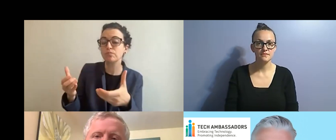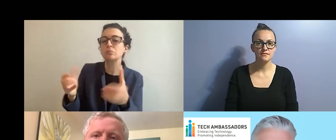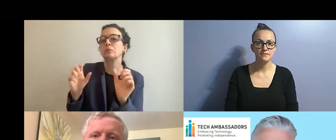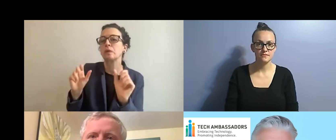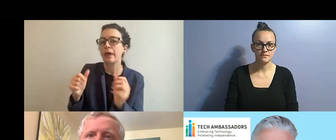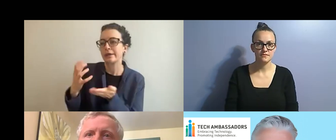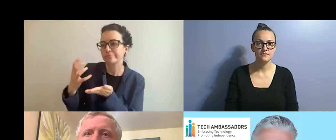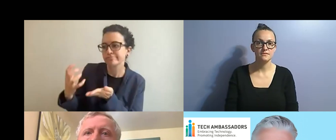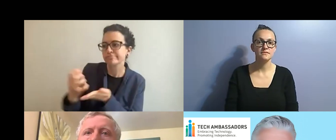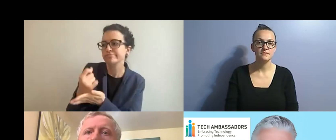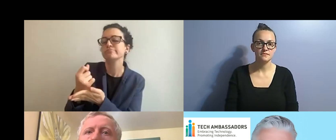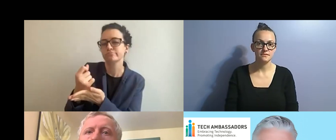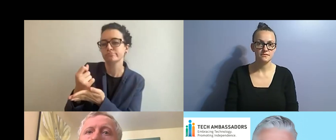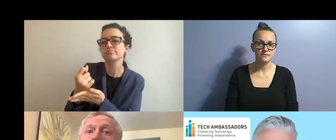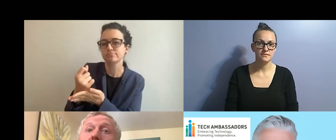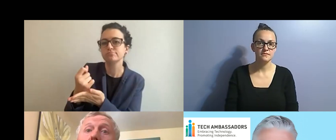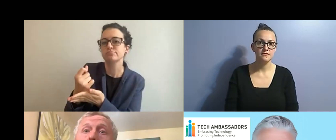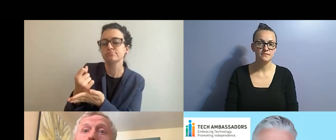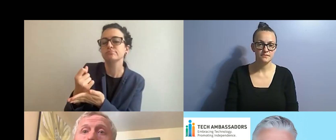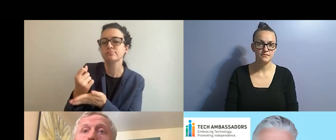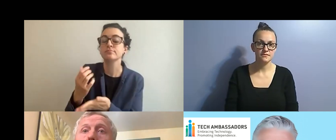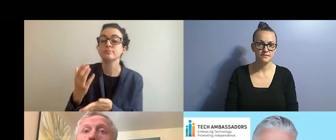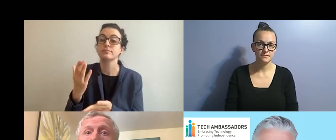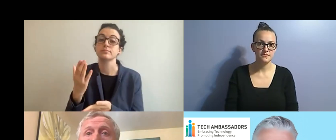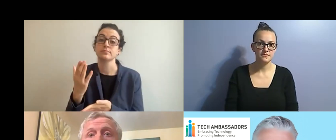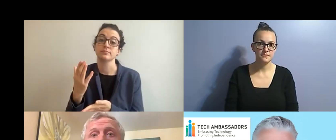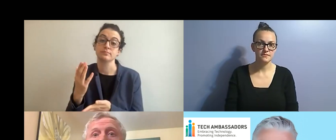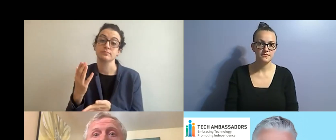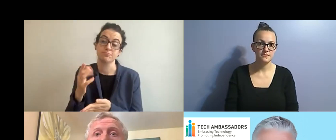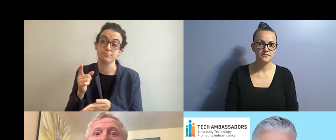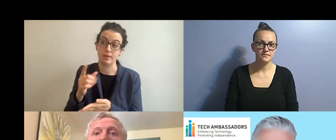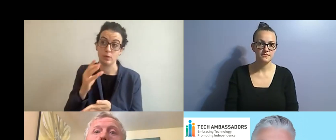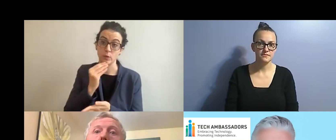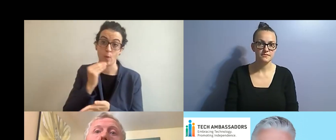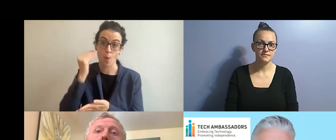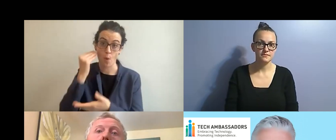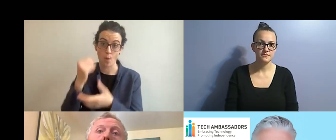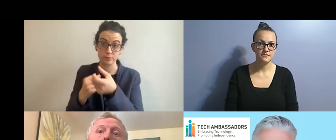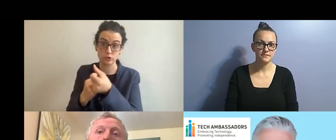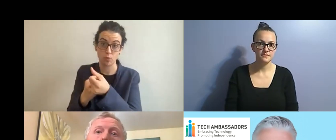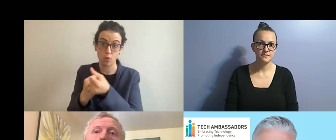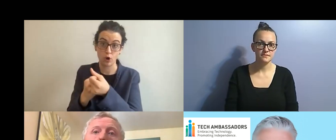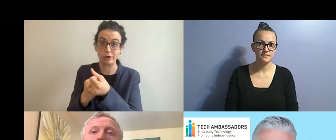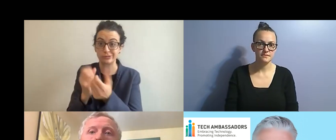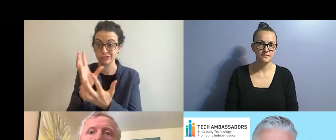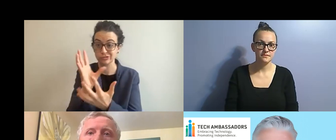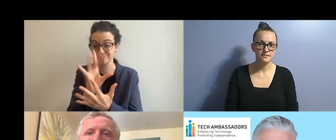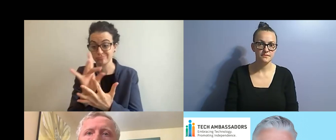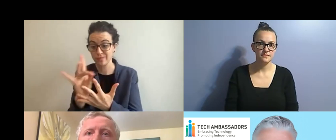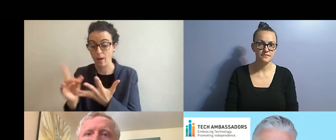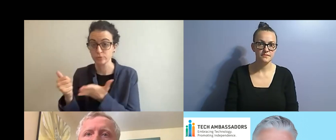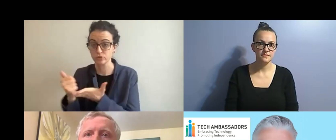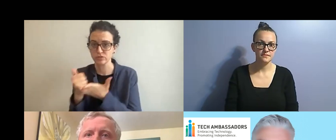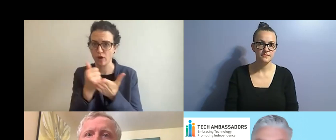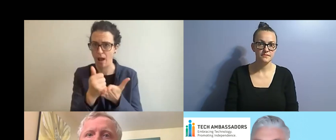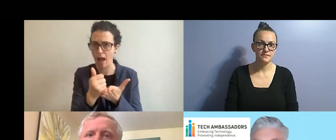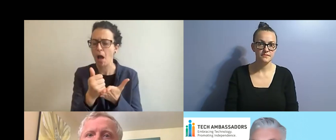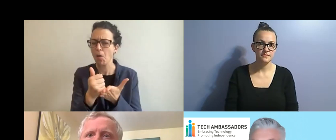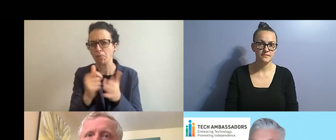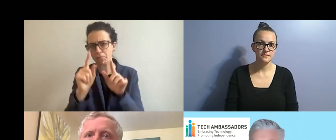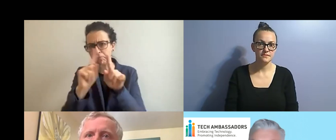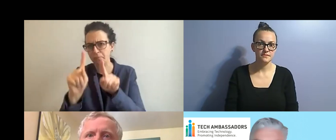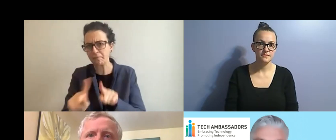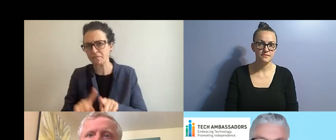in-home supports have different ways to help you, and so that in